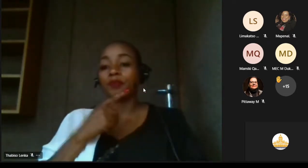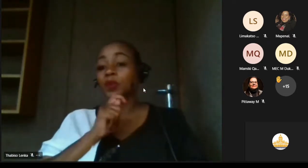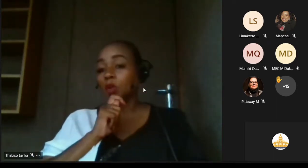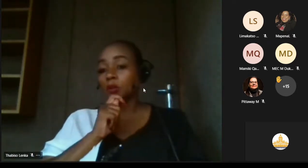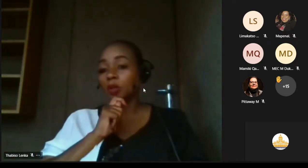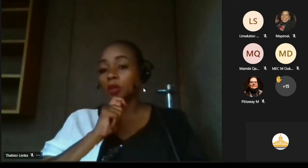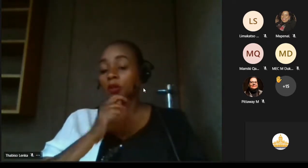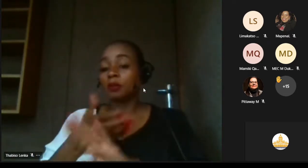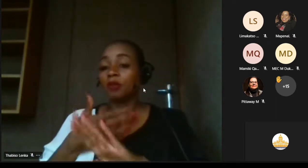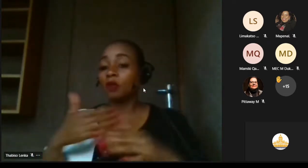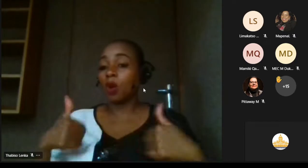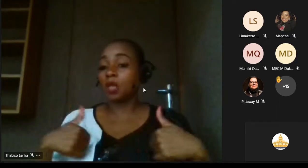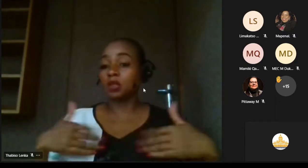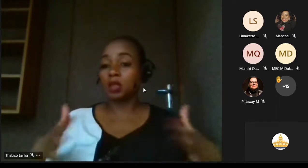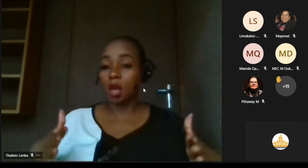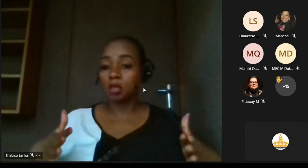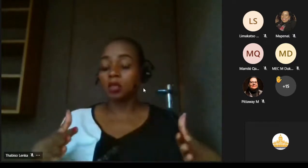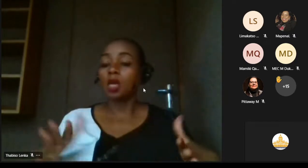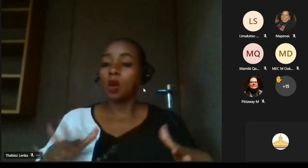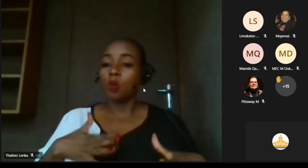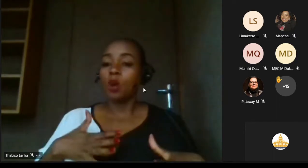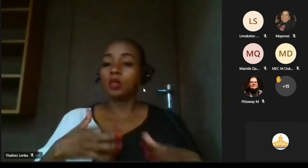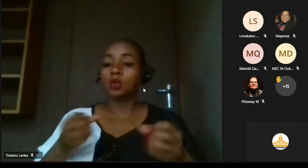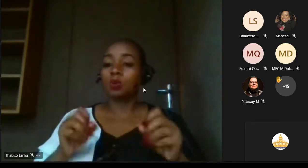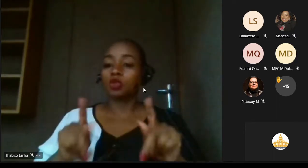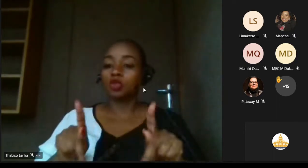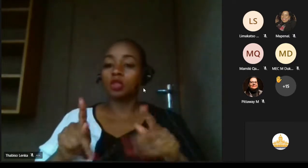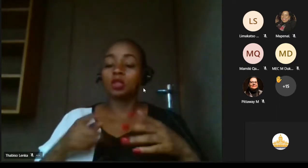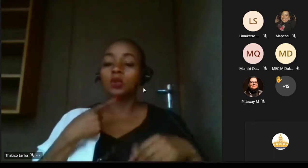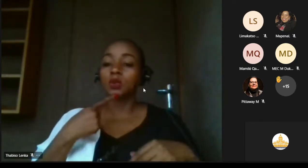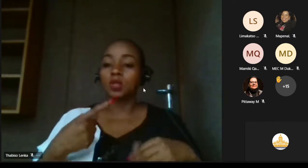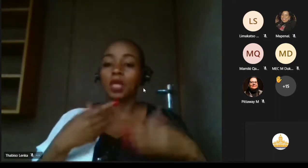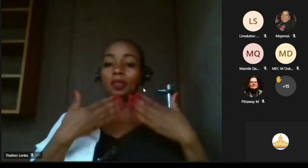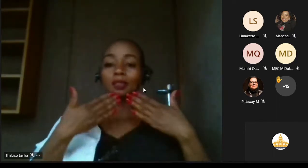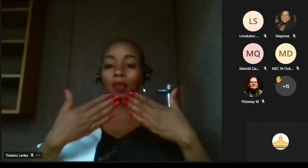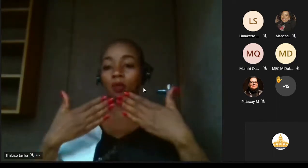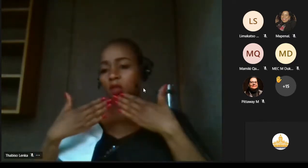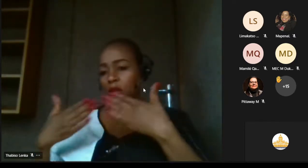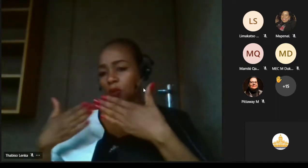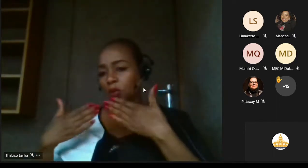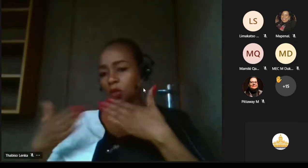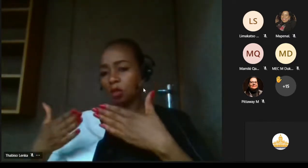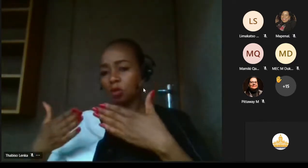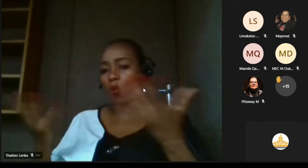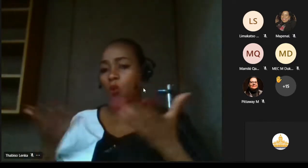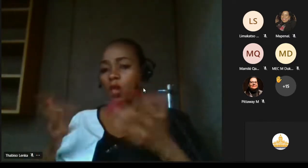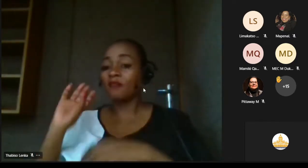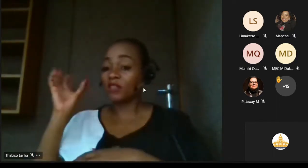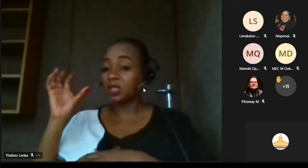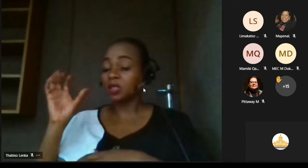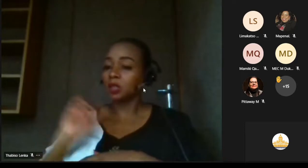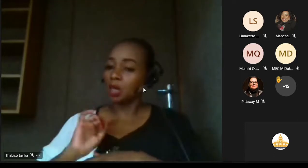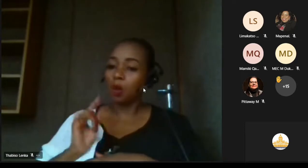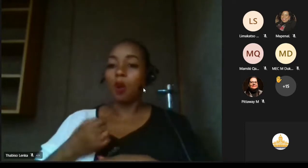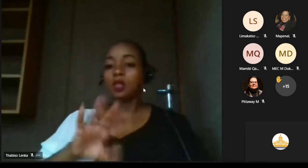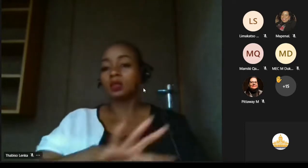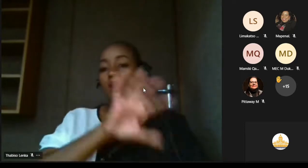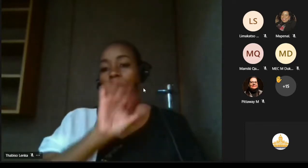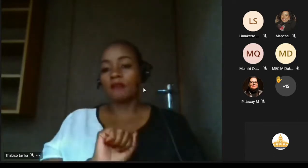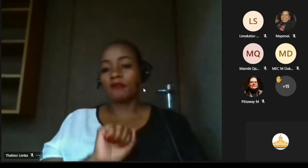Speaker, before I begin, allow me to take this opportunity to thank every citizen in this province and across the country who have practiced